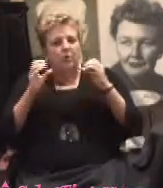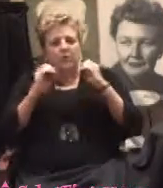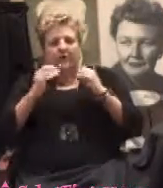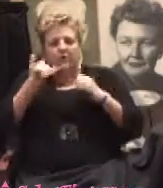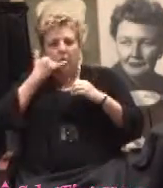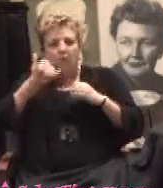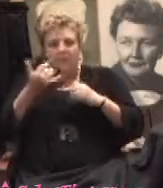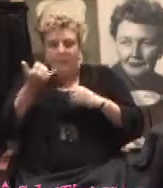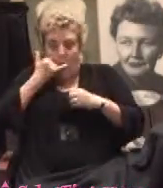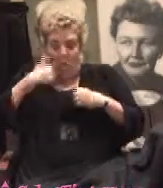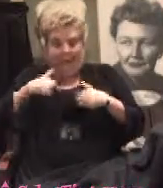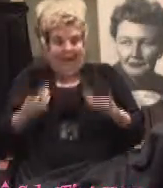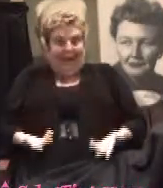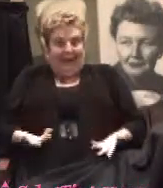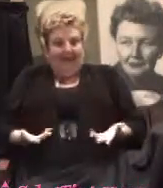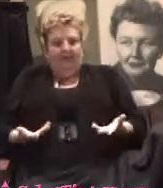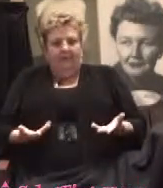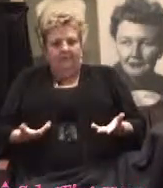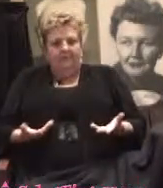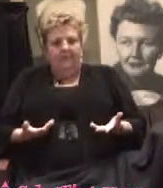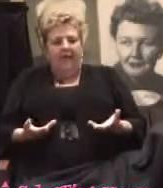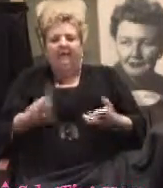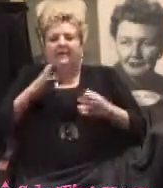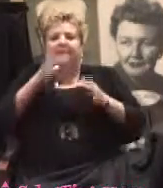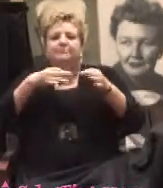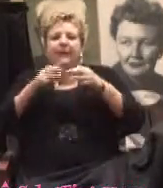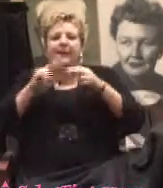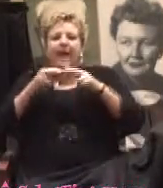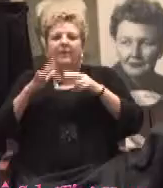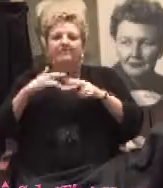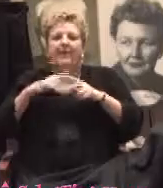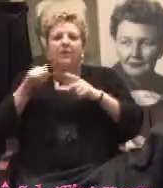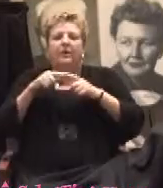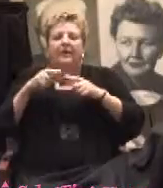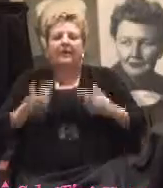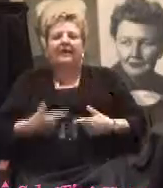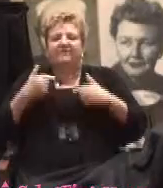And he started talking to me about how he felt when he lived in his car, and that's when I was a senior in high school. And I remember that